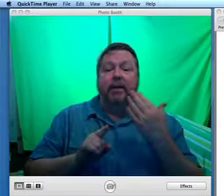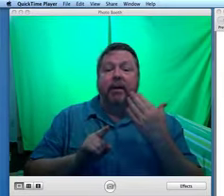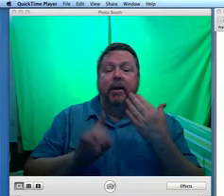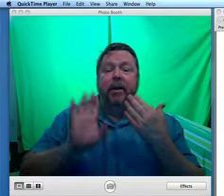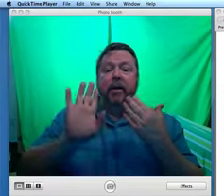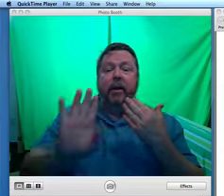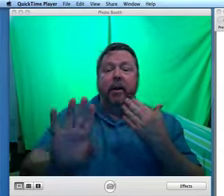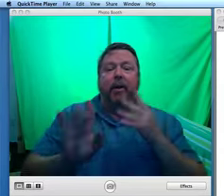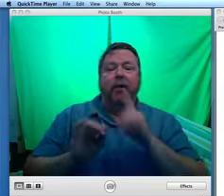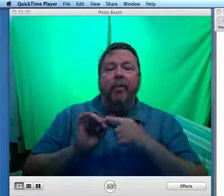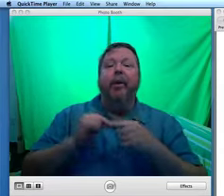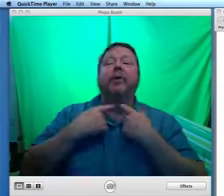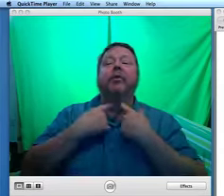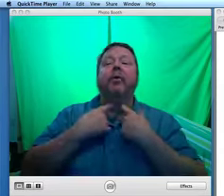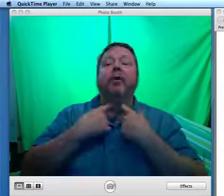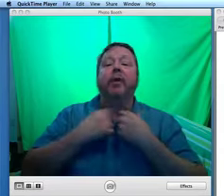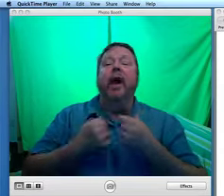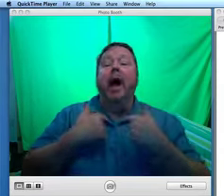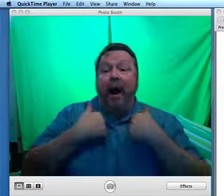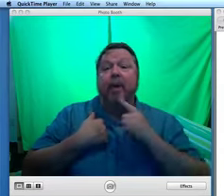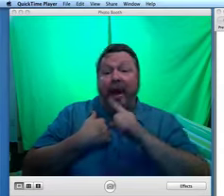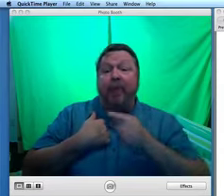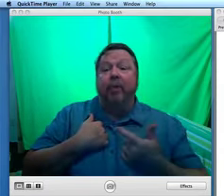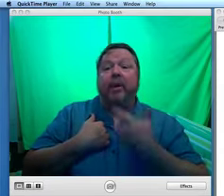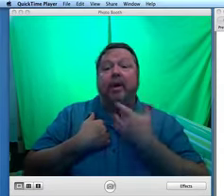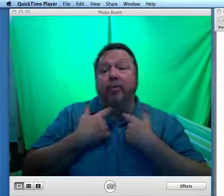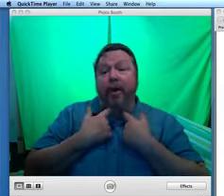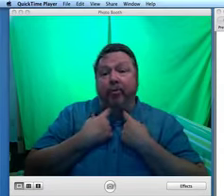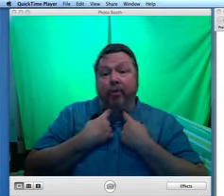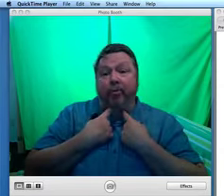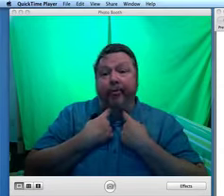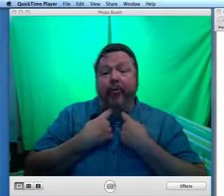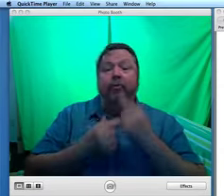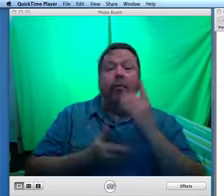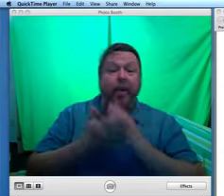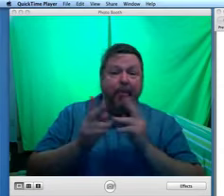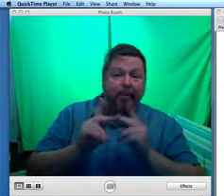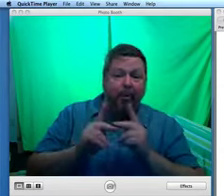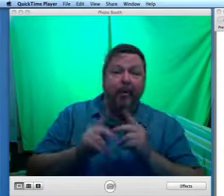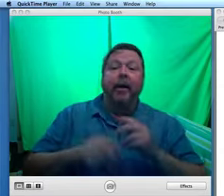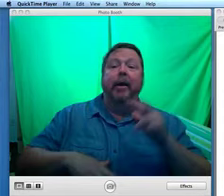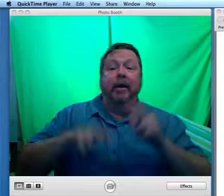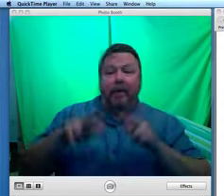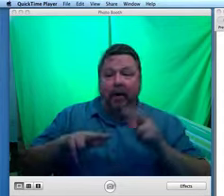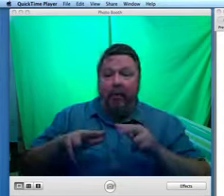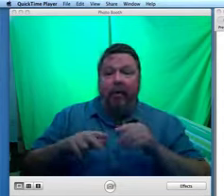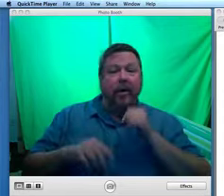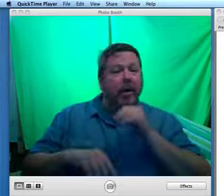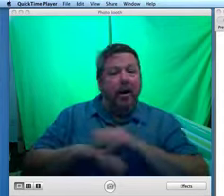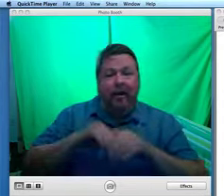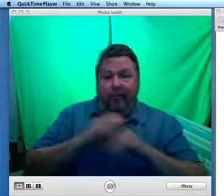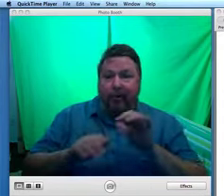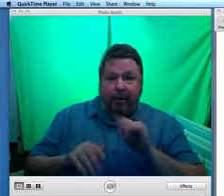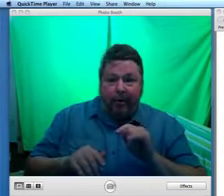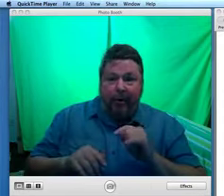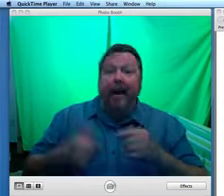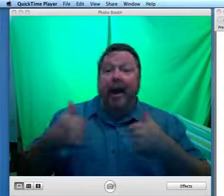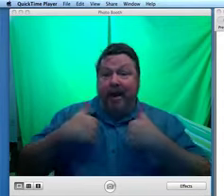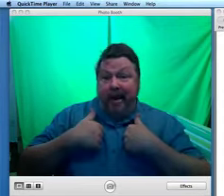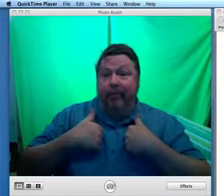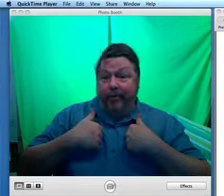List. Let's talk about this location. I am actually touching my throat. For some people, it's awkward, not comfortable to do